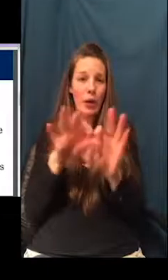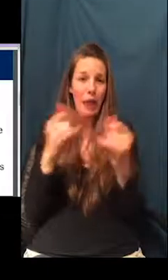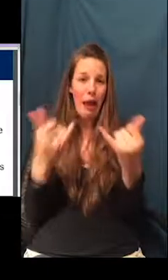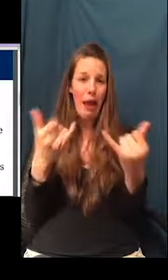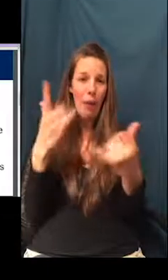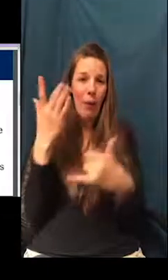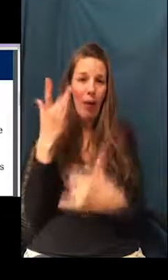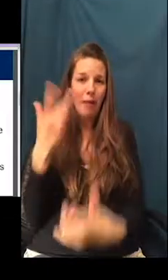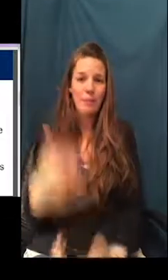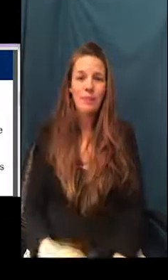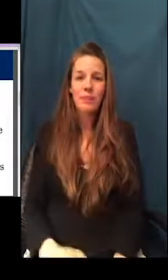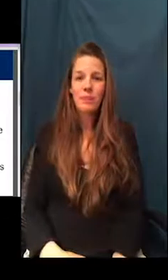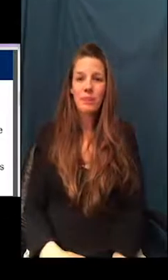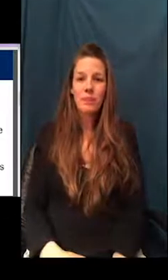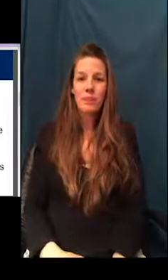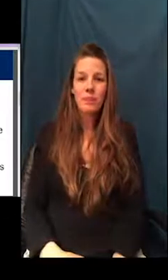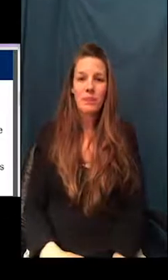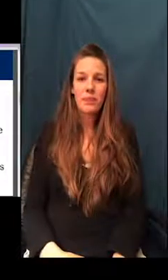time.